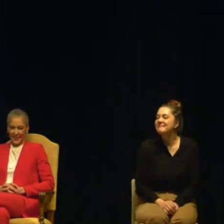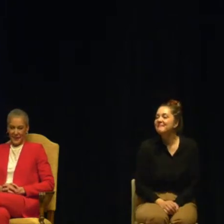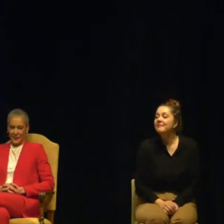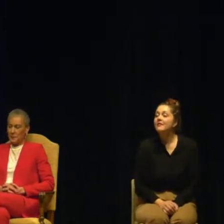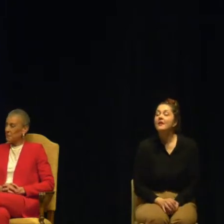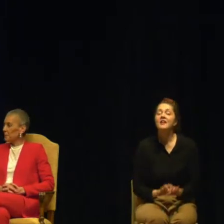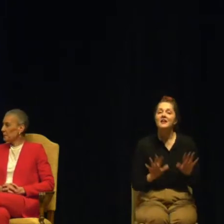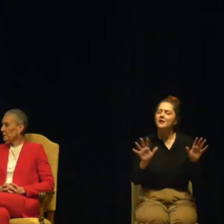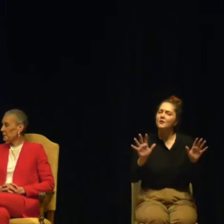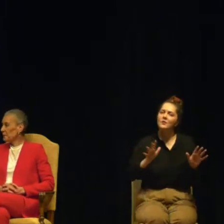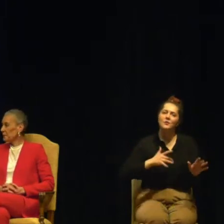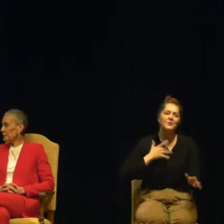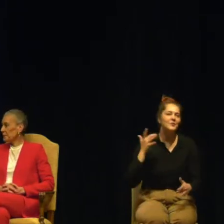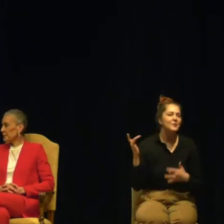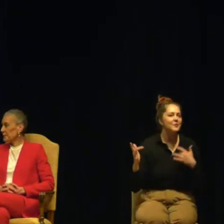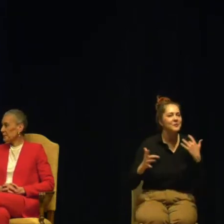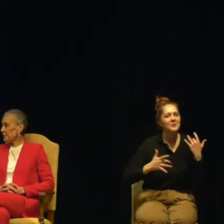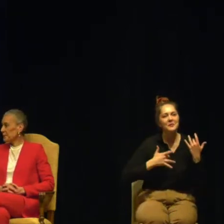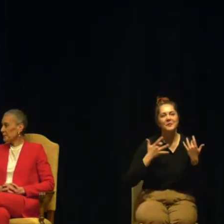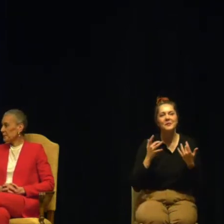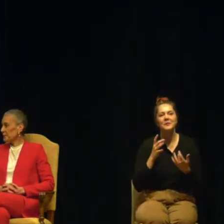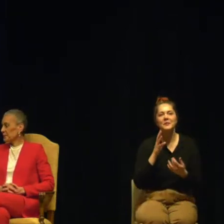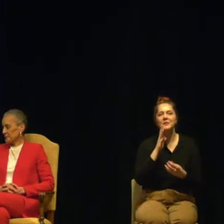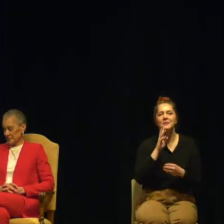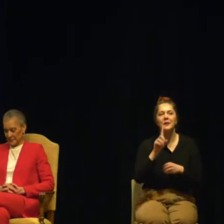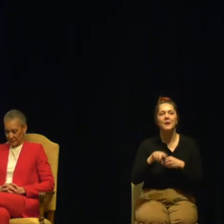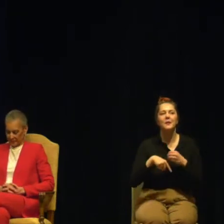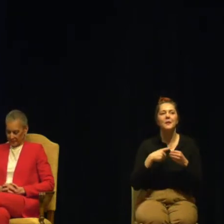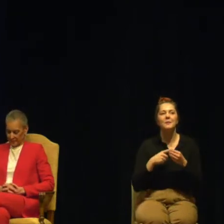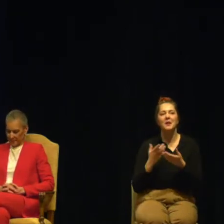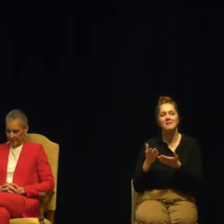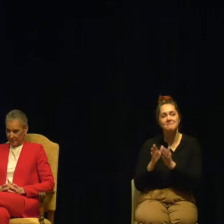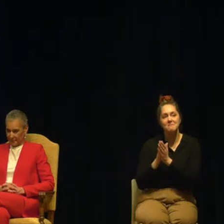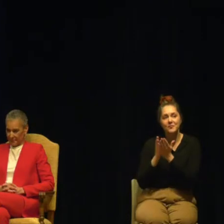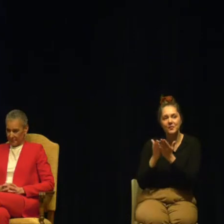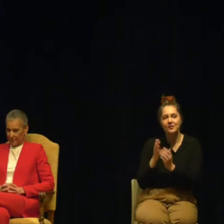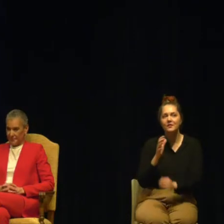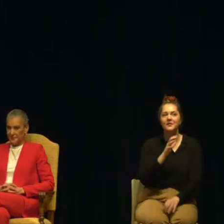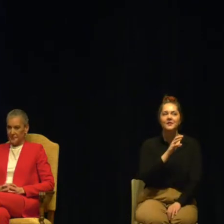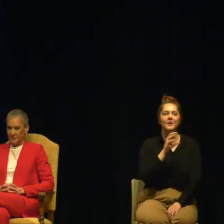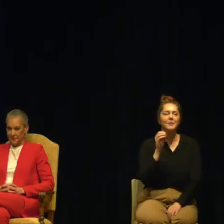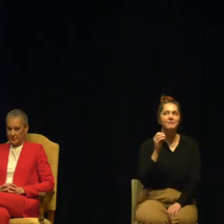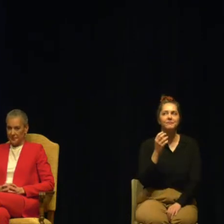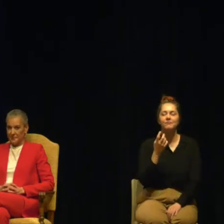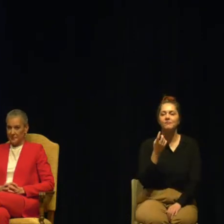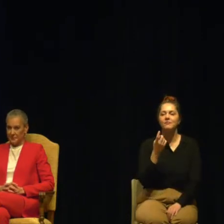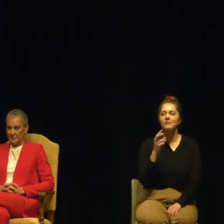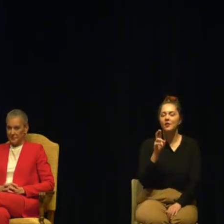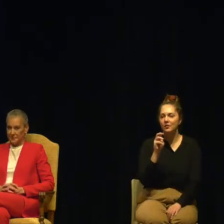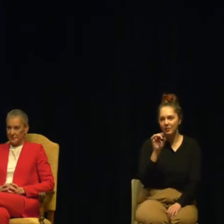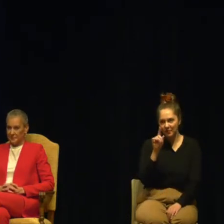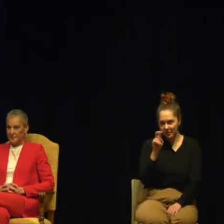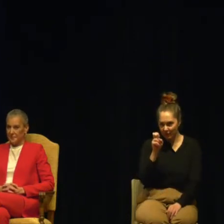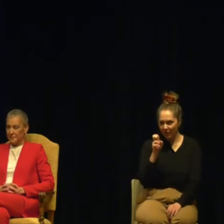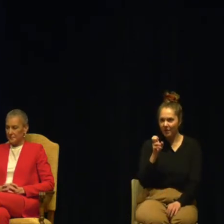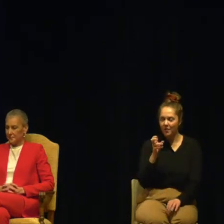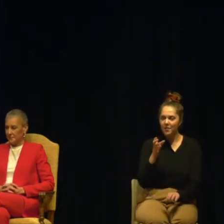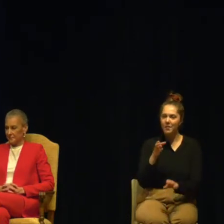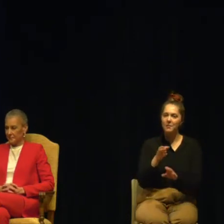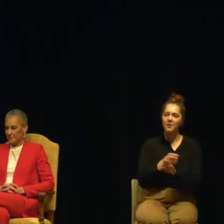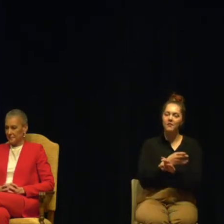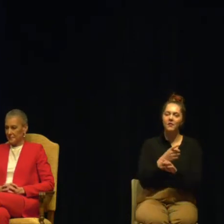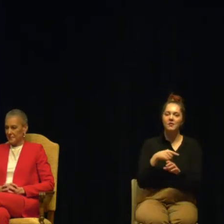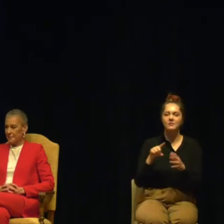But I'm so excited just to talk a little bit about before this book and Dr. Malone before they start the